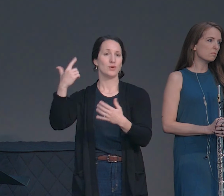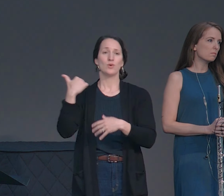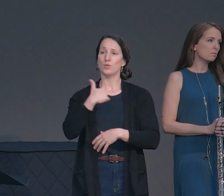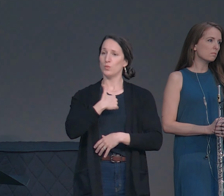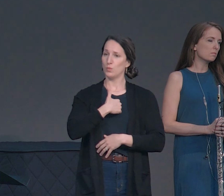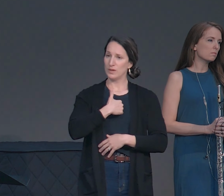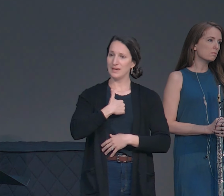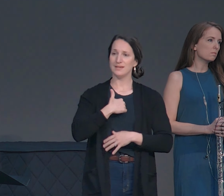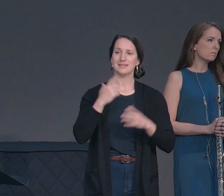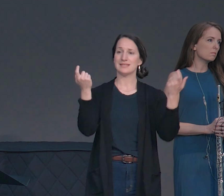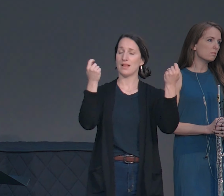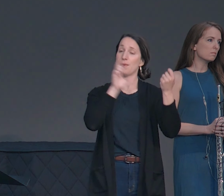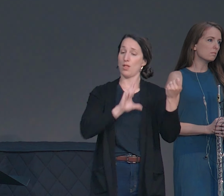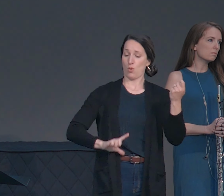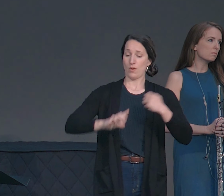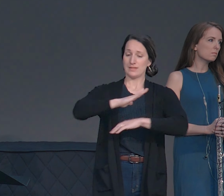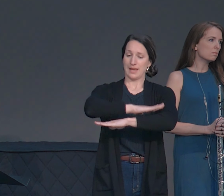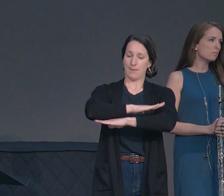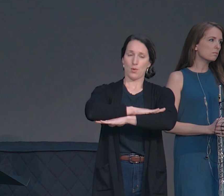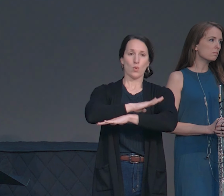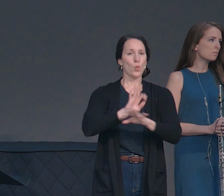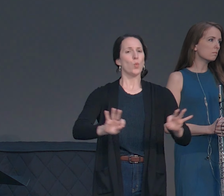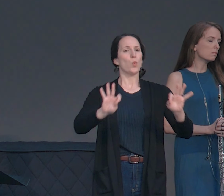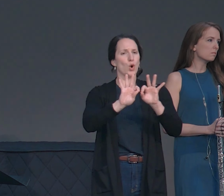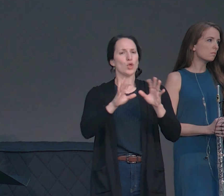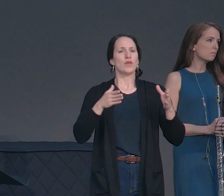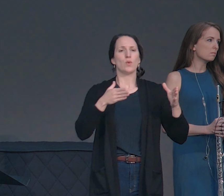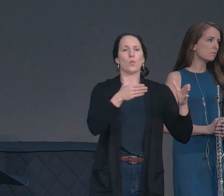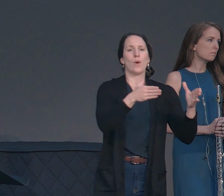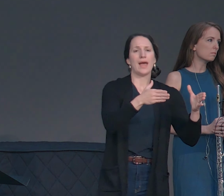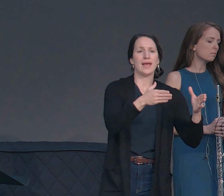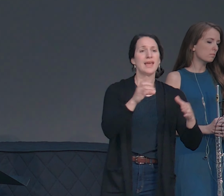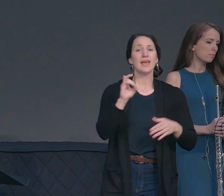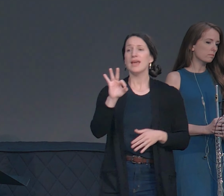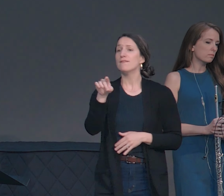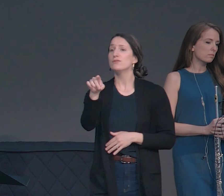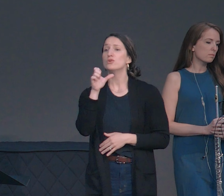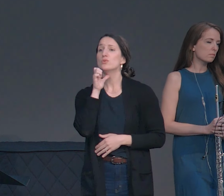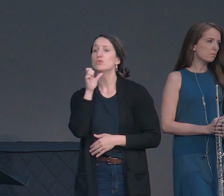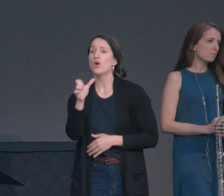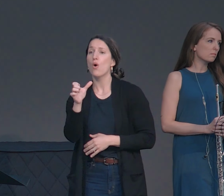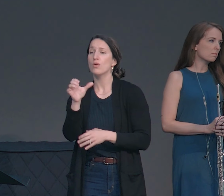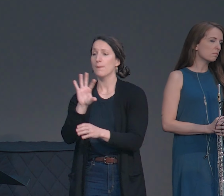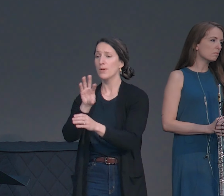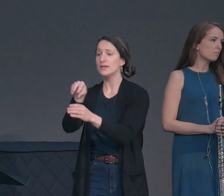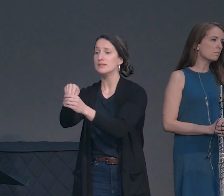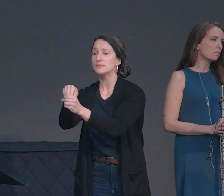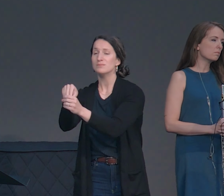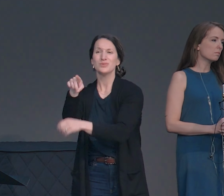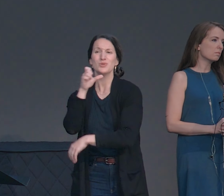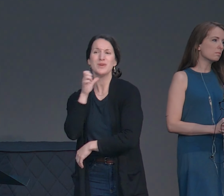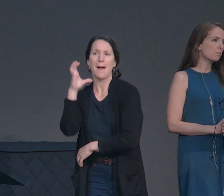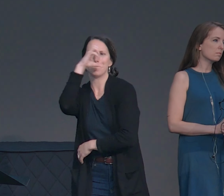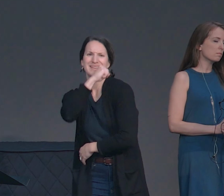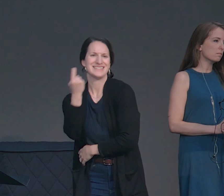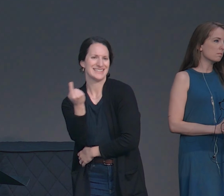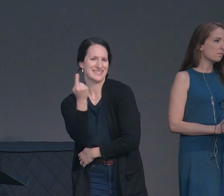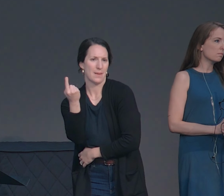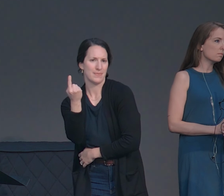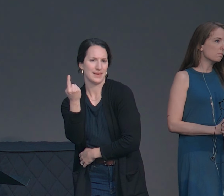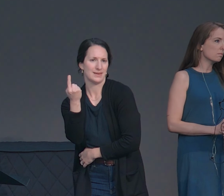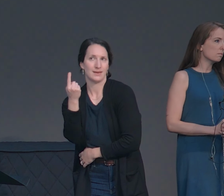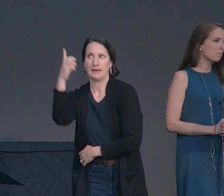that's what we'd ask this morning. If you don't participate, you're not missing out on something extra that God is giving. What God gave